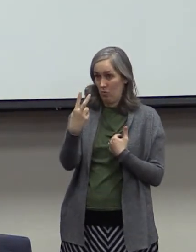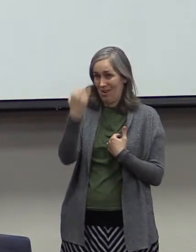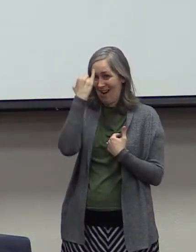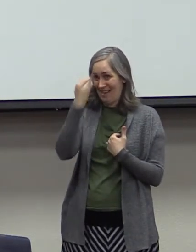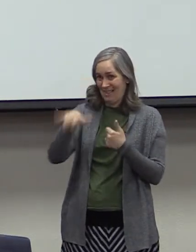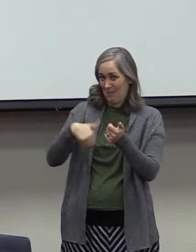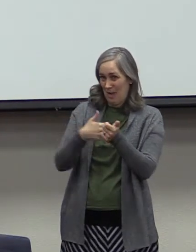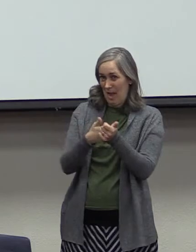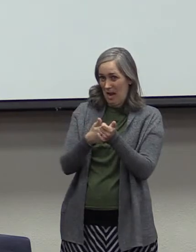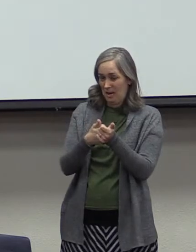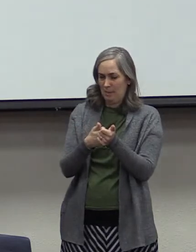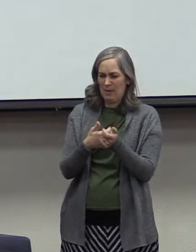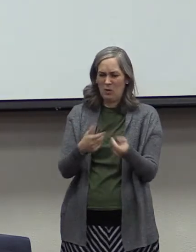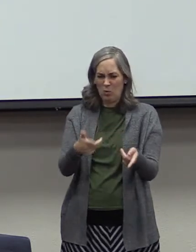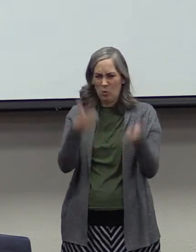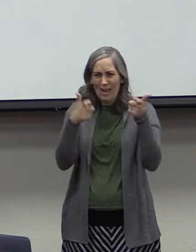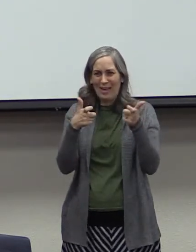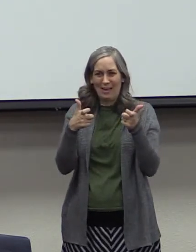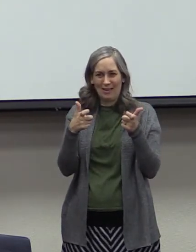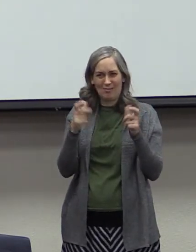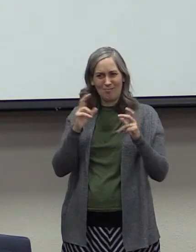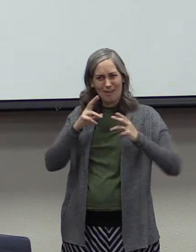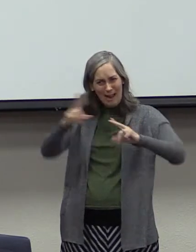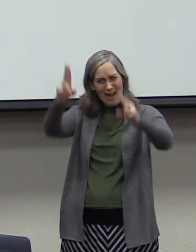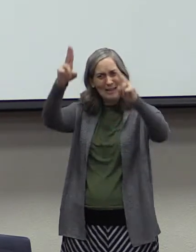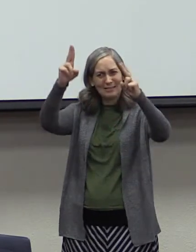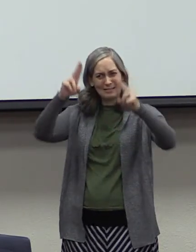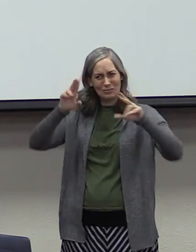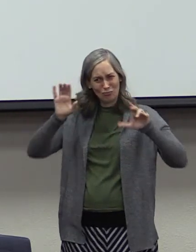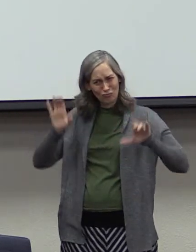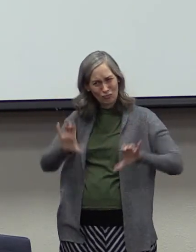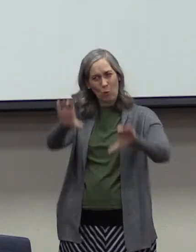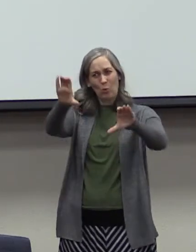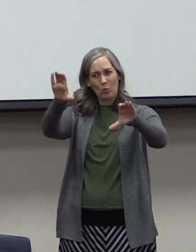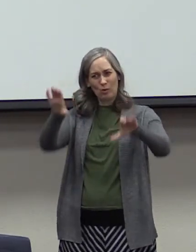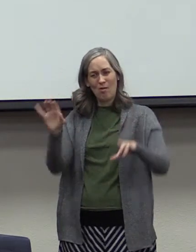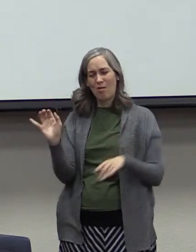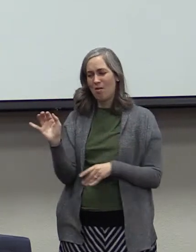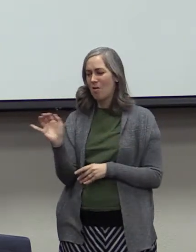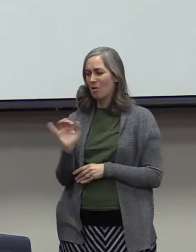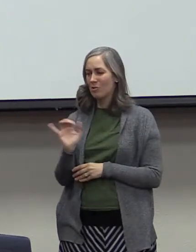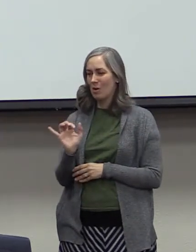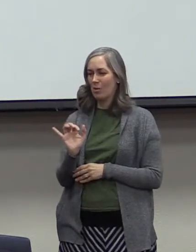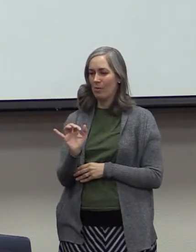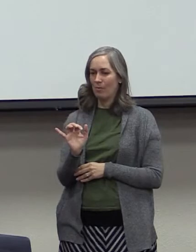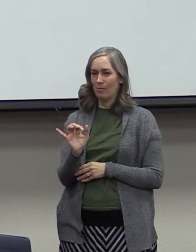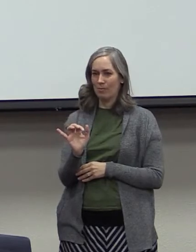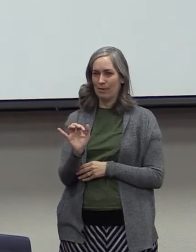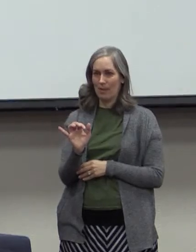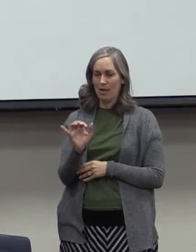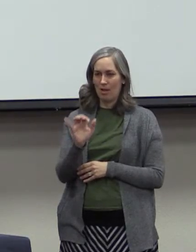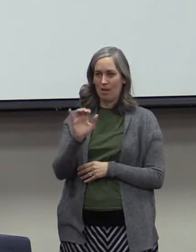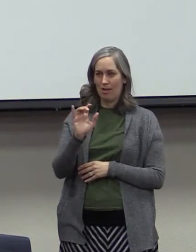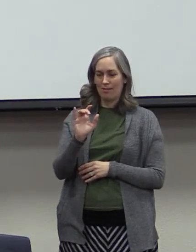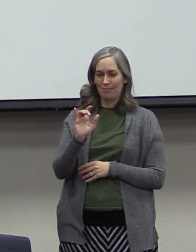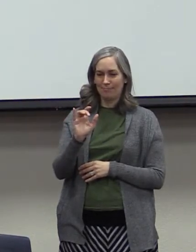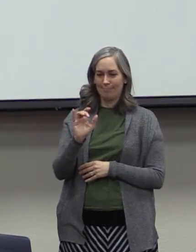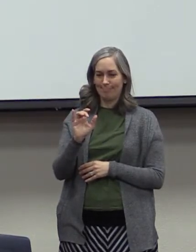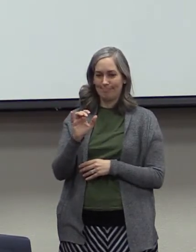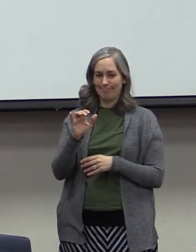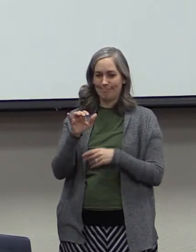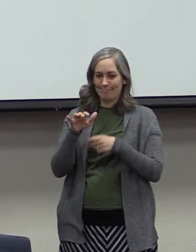about it, with haste go about what you're called to do, but also to be thorough, to